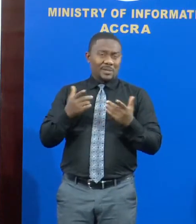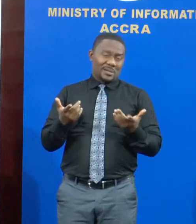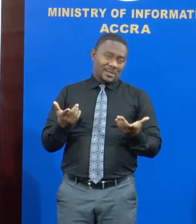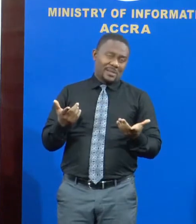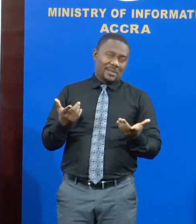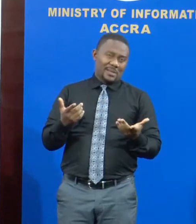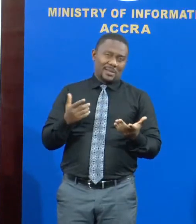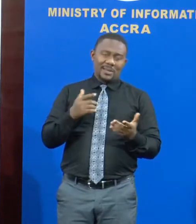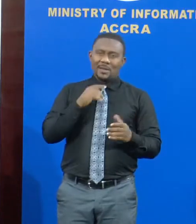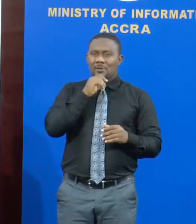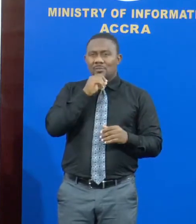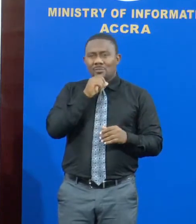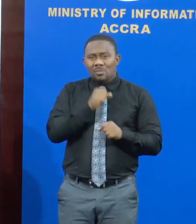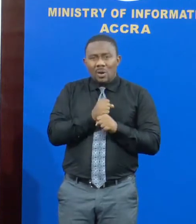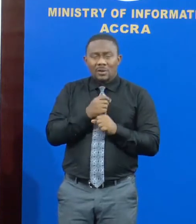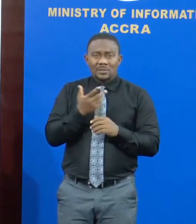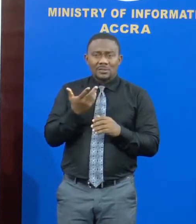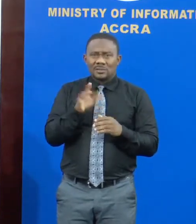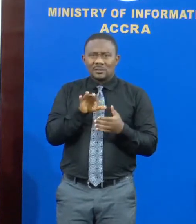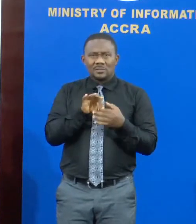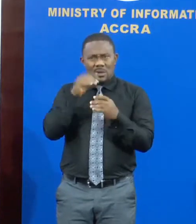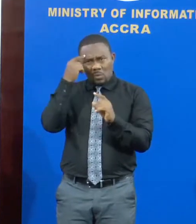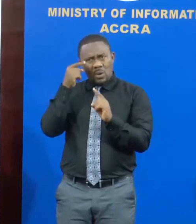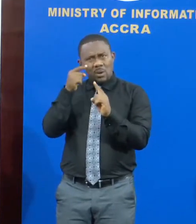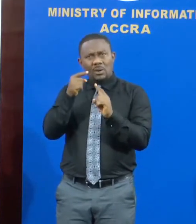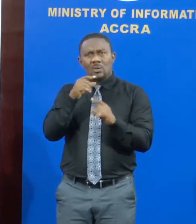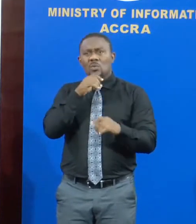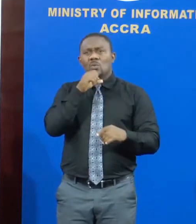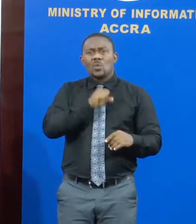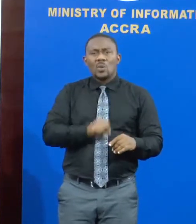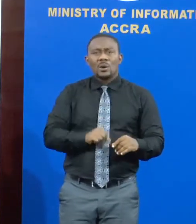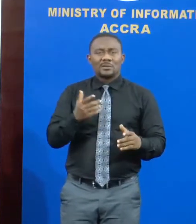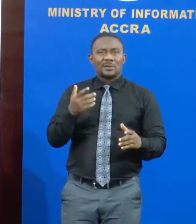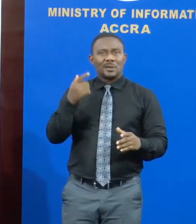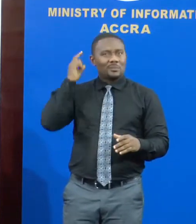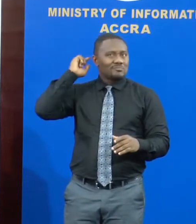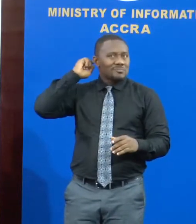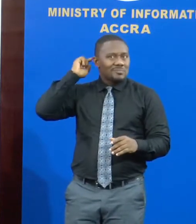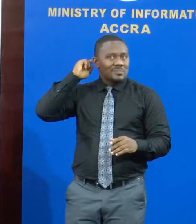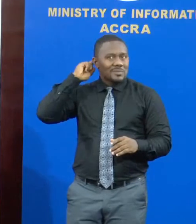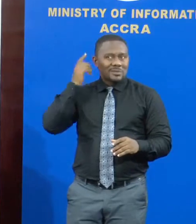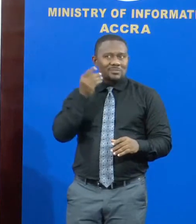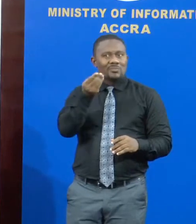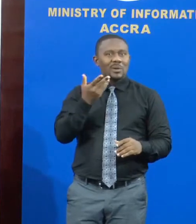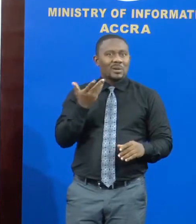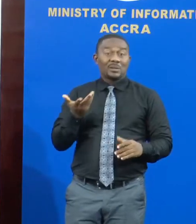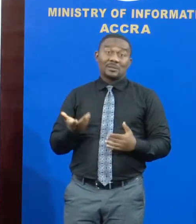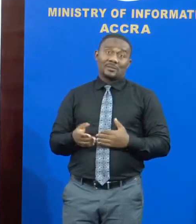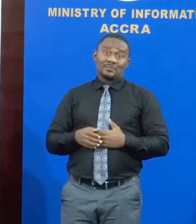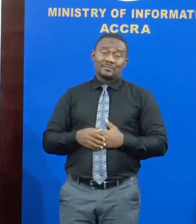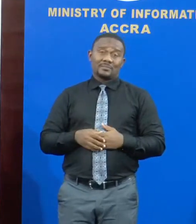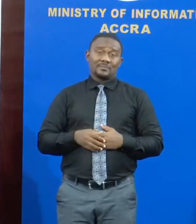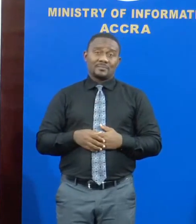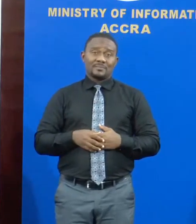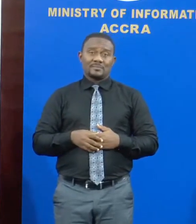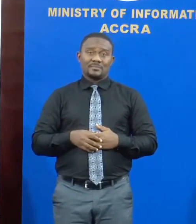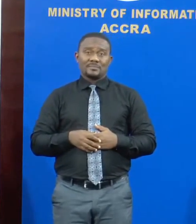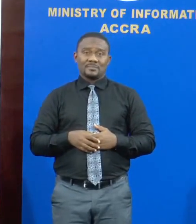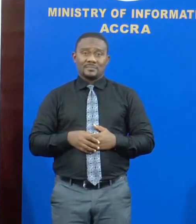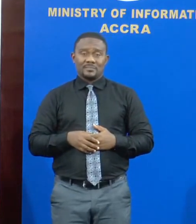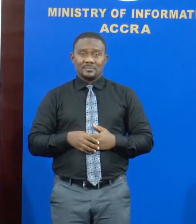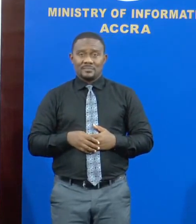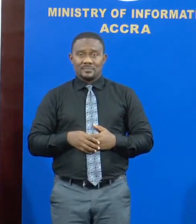scheme, you join with an age in mind. You give us your age. So solely for